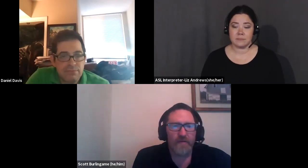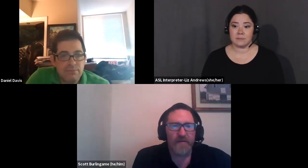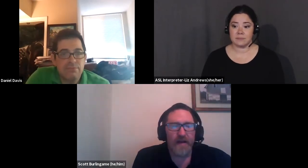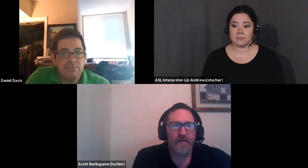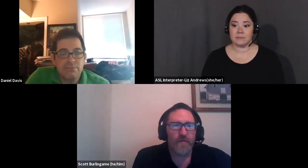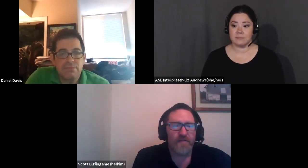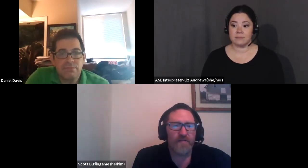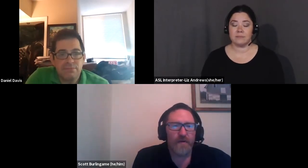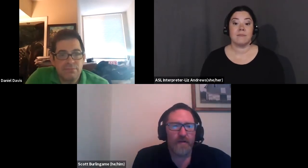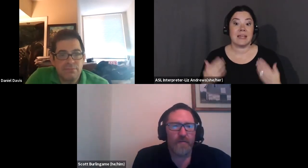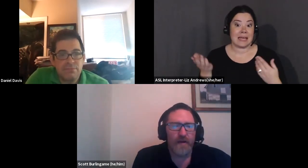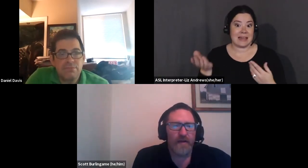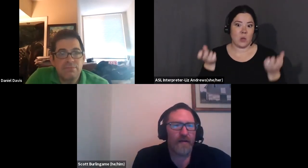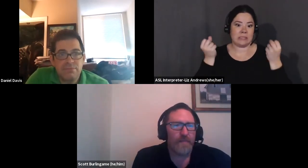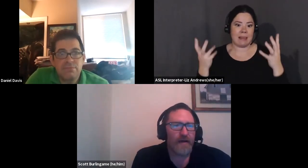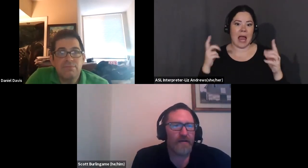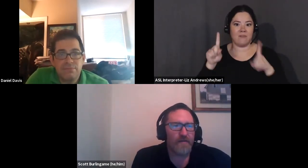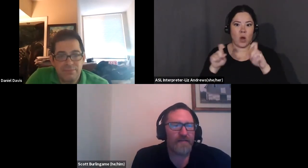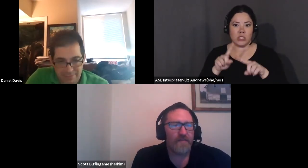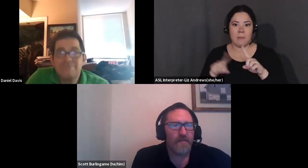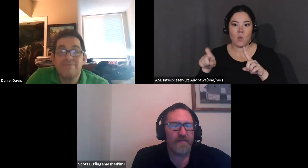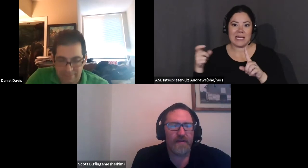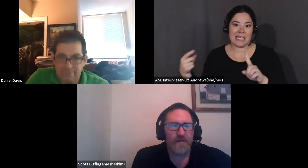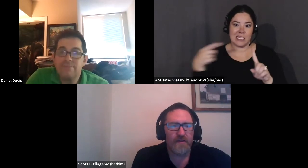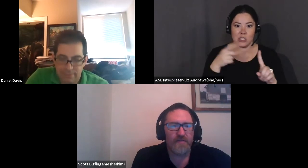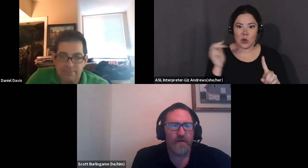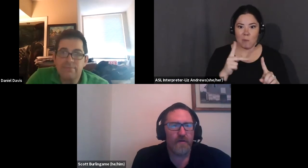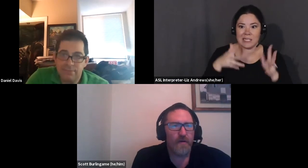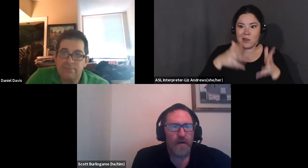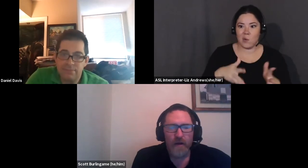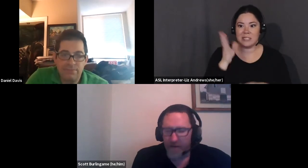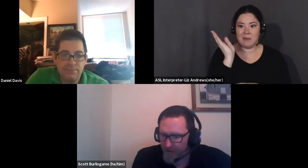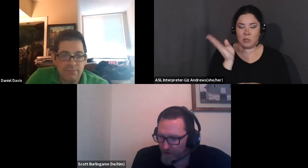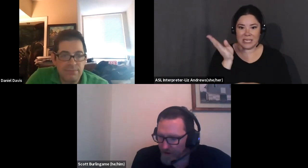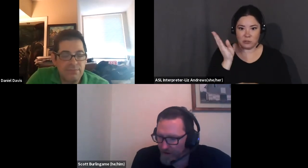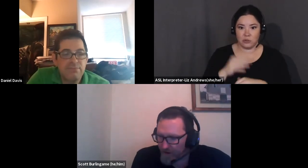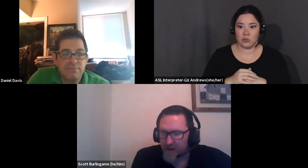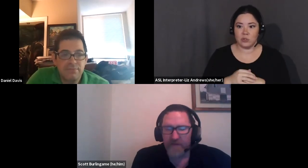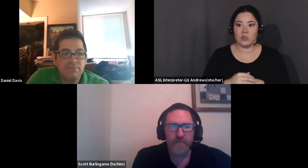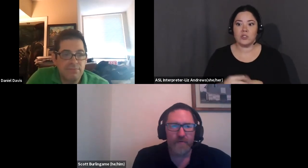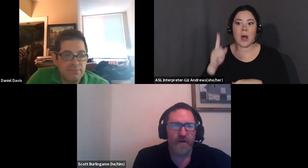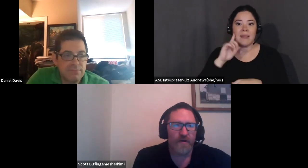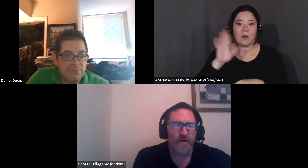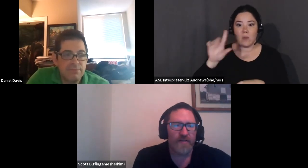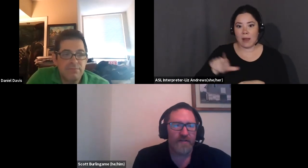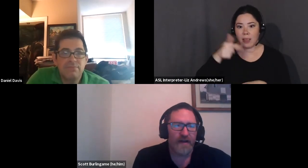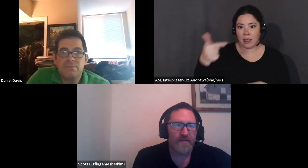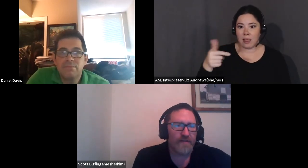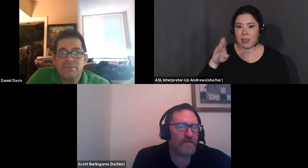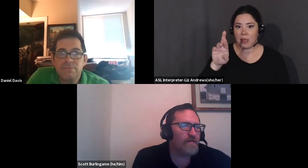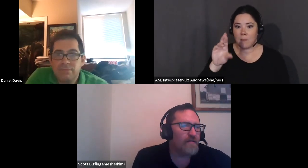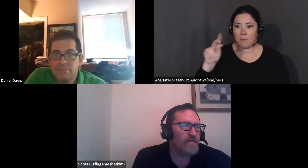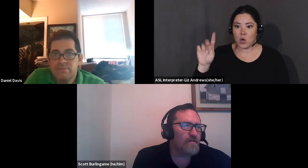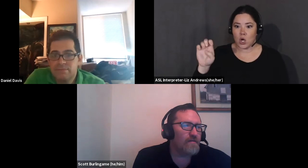Okay, there was a lot of questions, but we need to get back to the rest of the presentation. So I think we're going to hand it off to Brooke Curtis